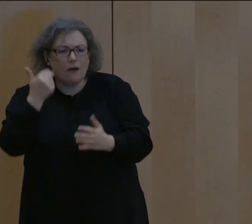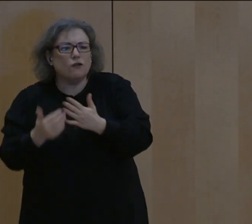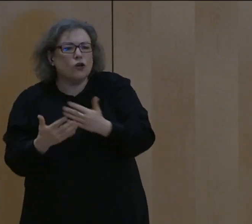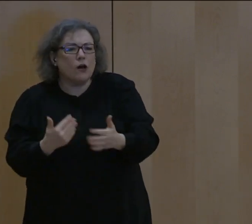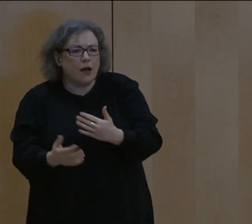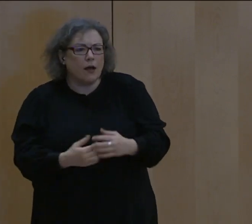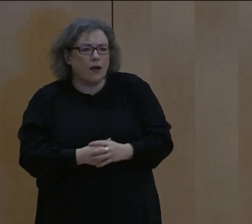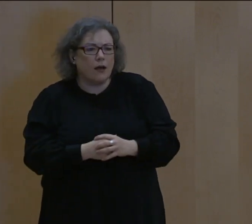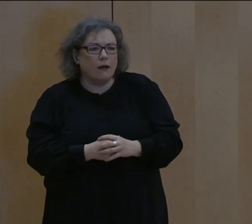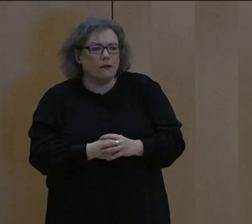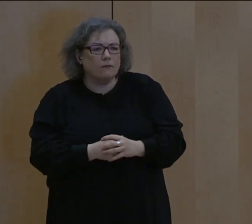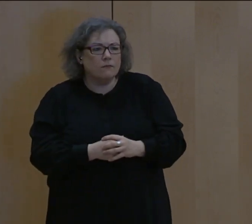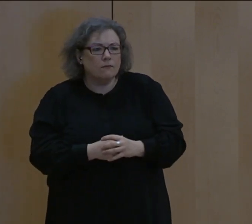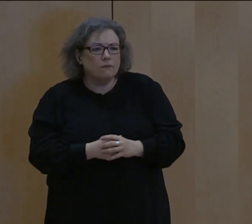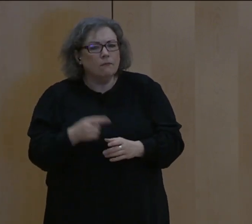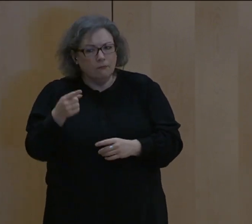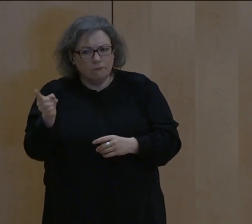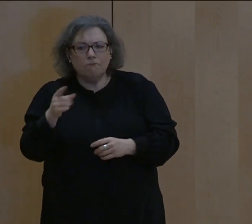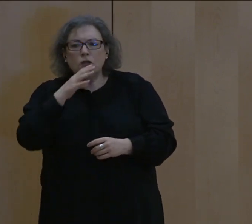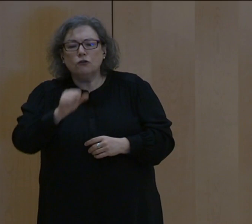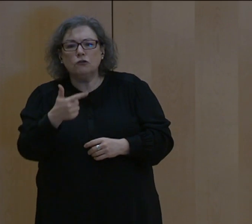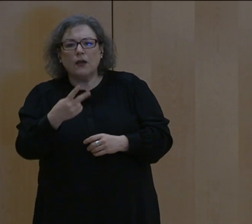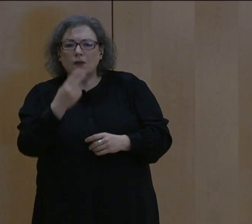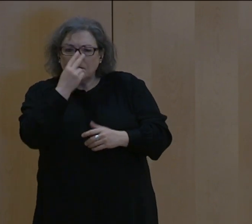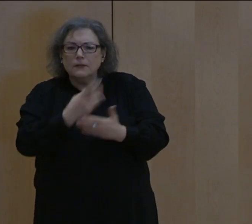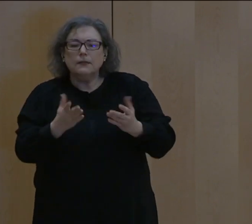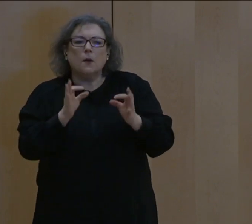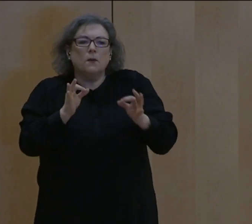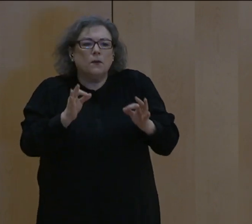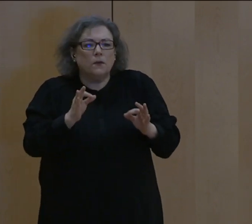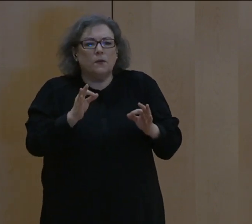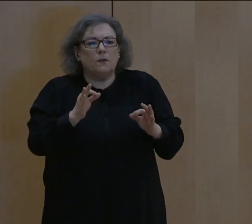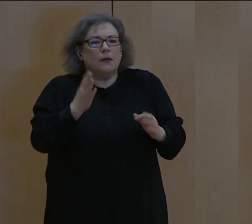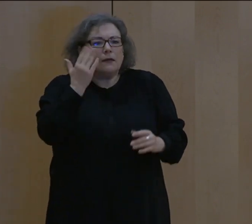army. Why? Well, because they think it would be comfortable to put